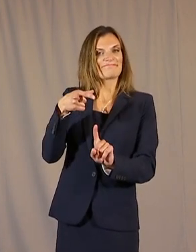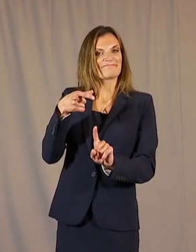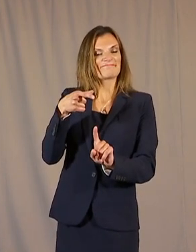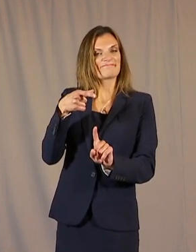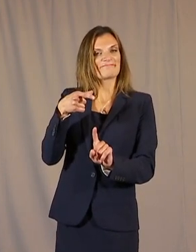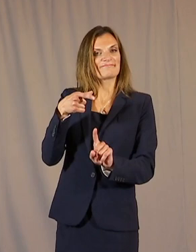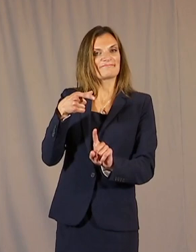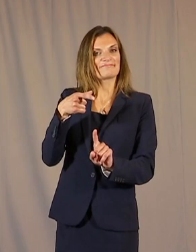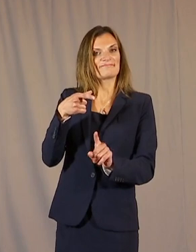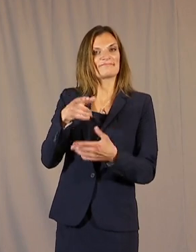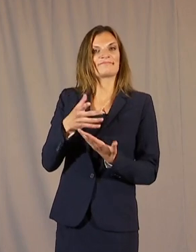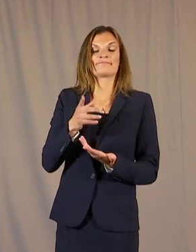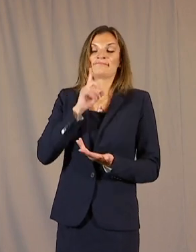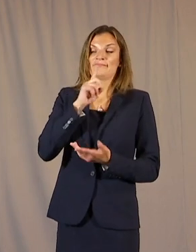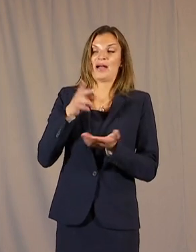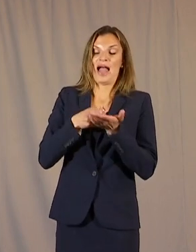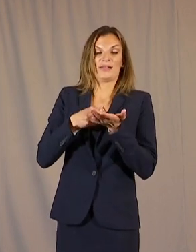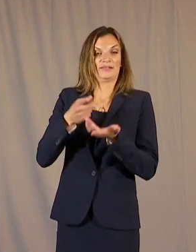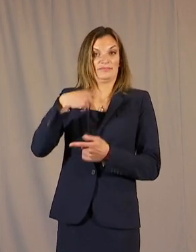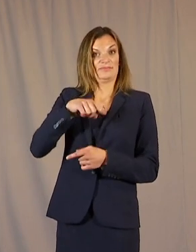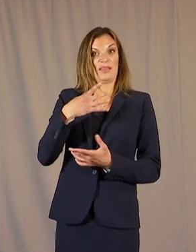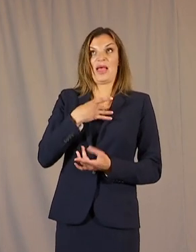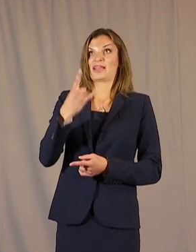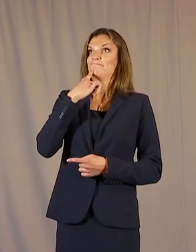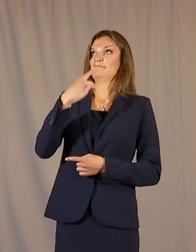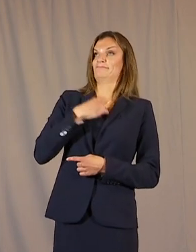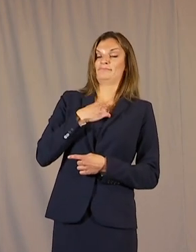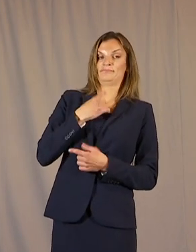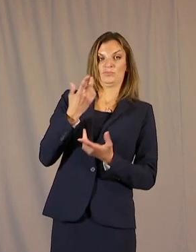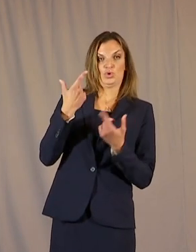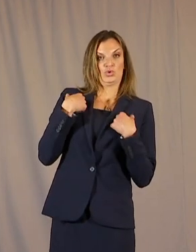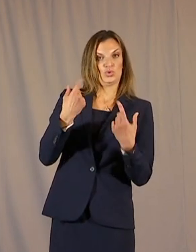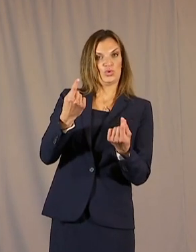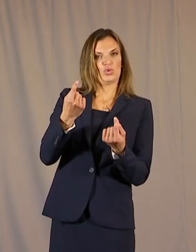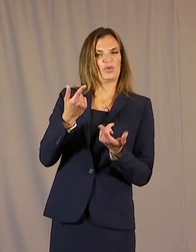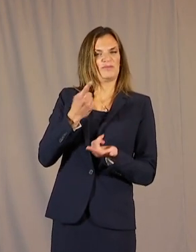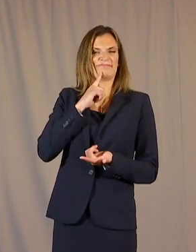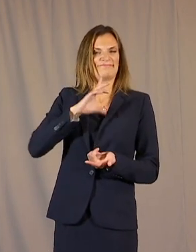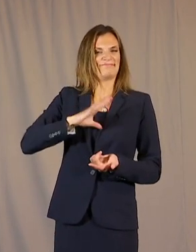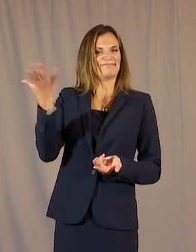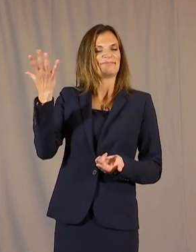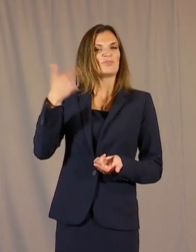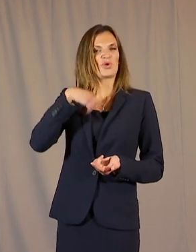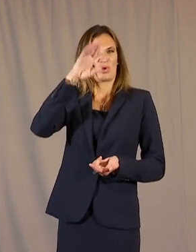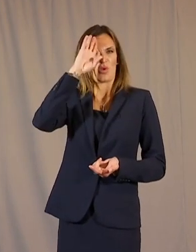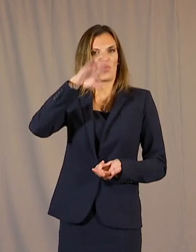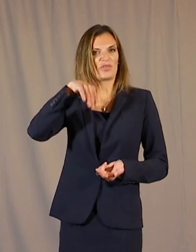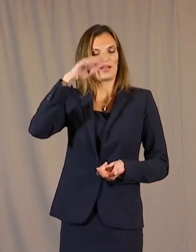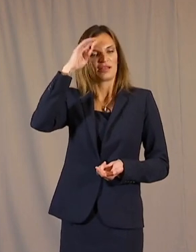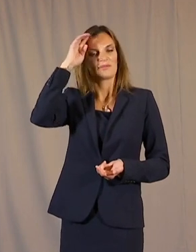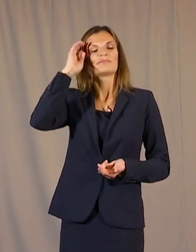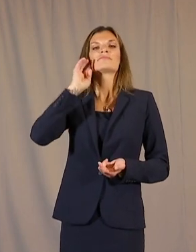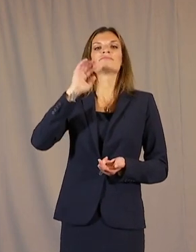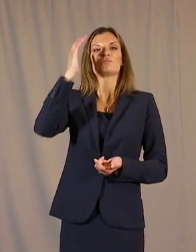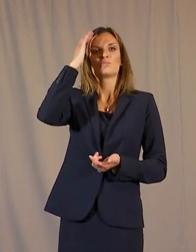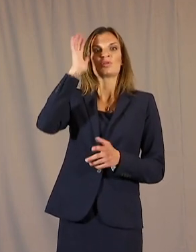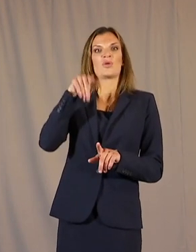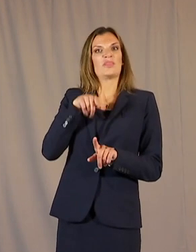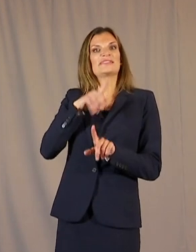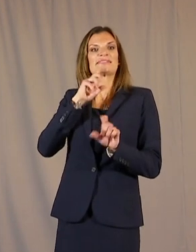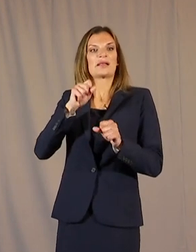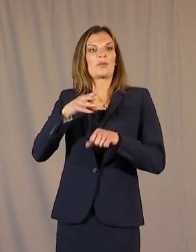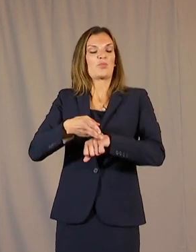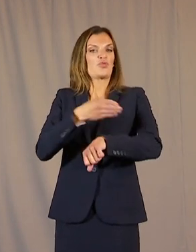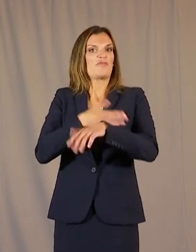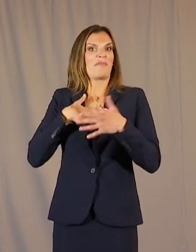is no one wants to be told what to do or how to live. To know how what to do and to know this can improve my health is